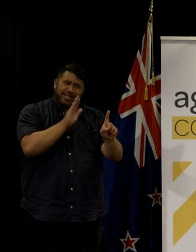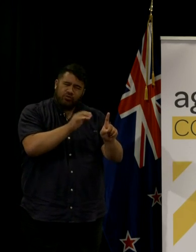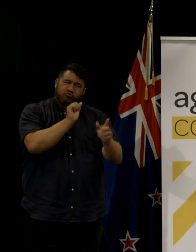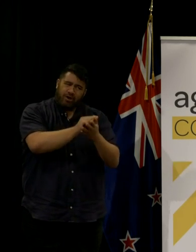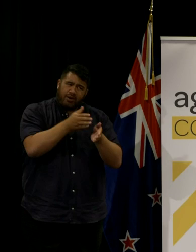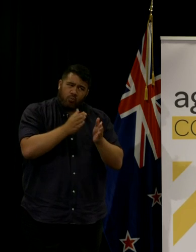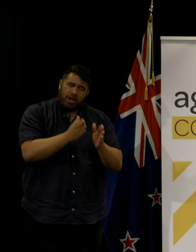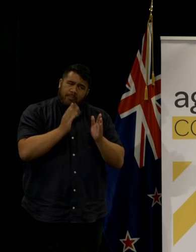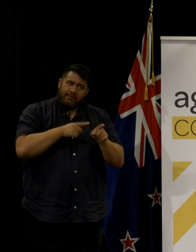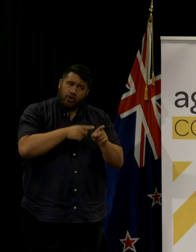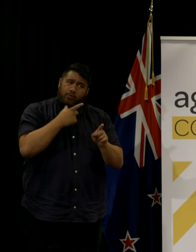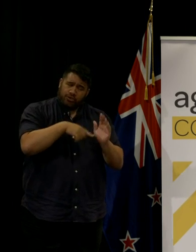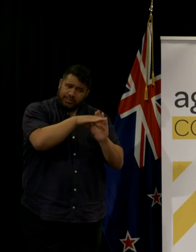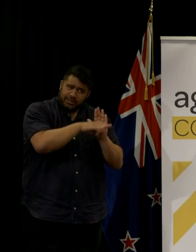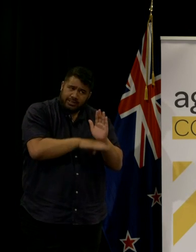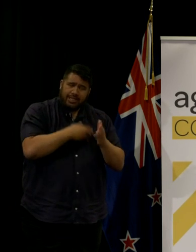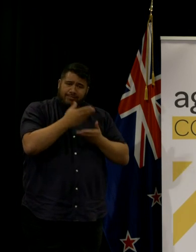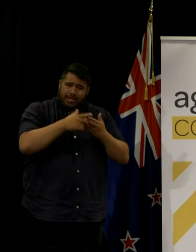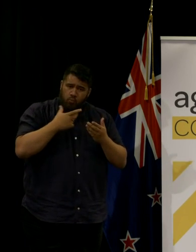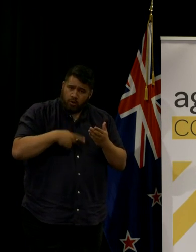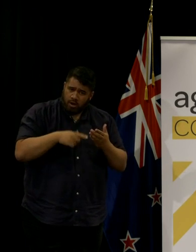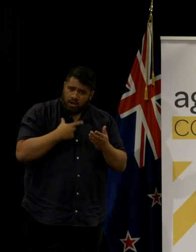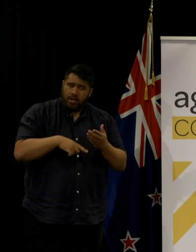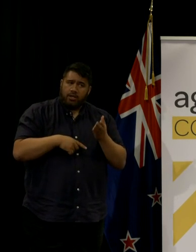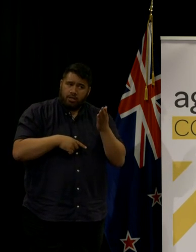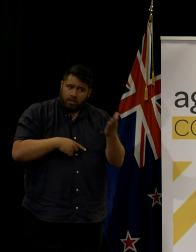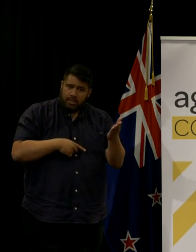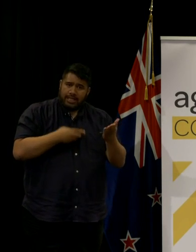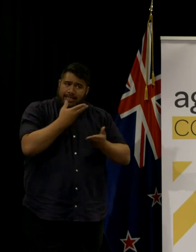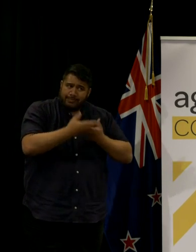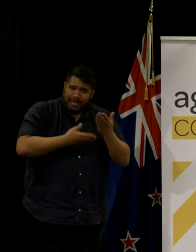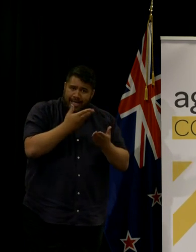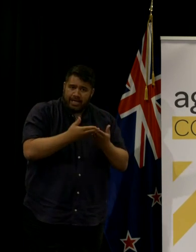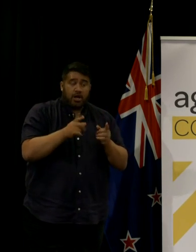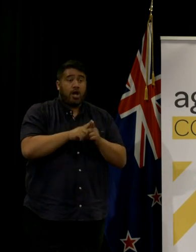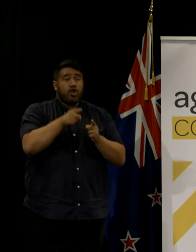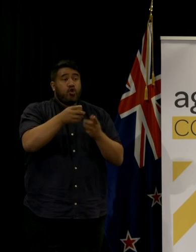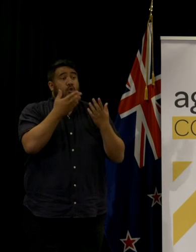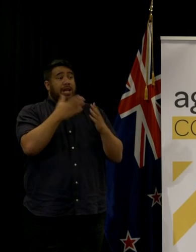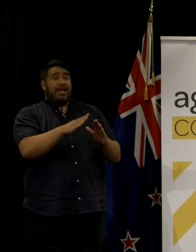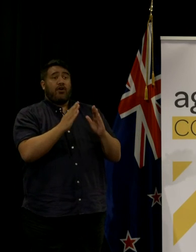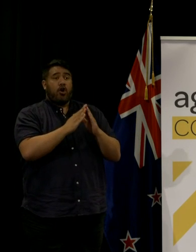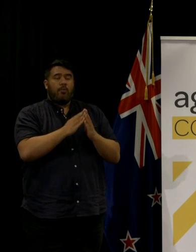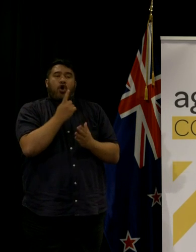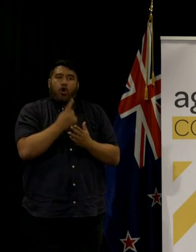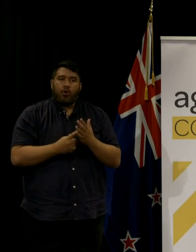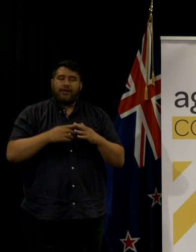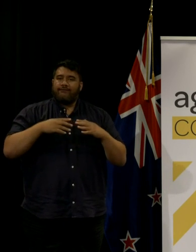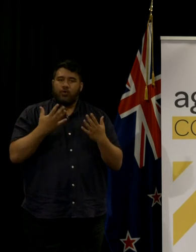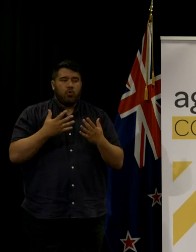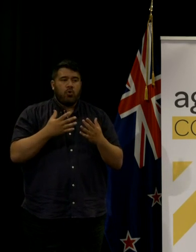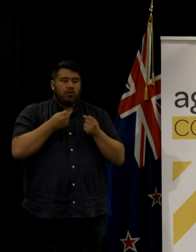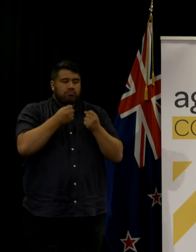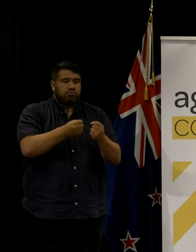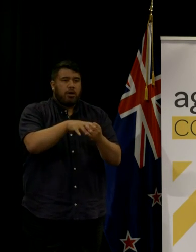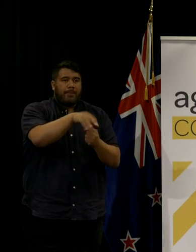and the actions they need to take. They need to be deliberate about any trips they're doing away from home. They're going out to get something from